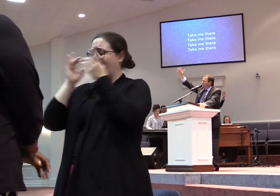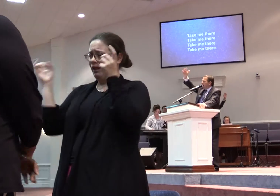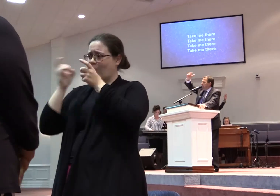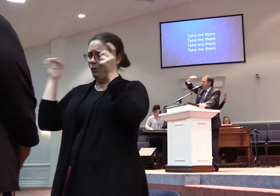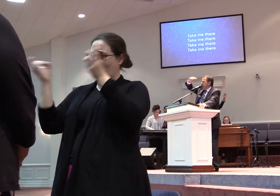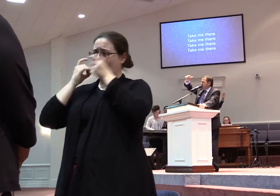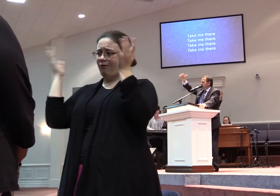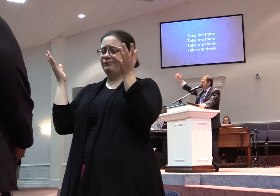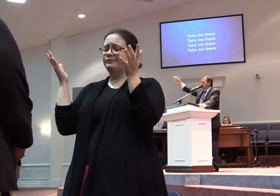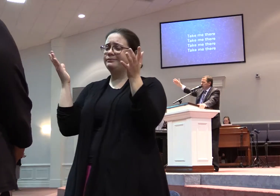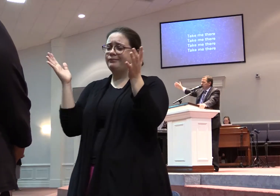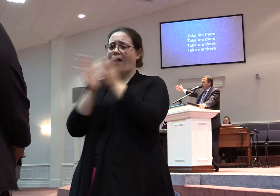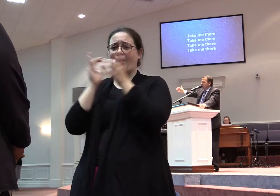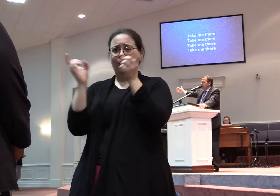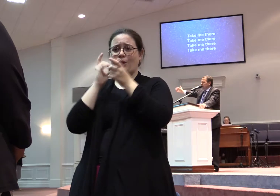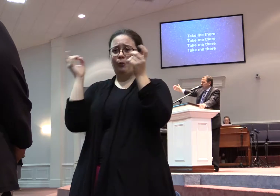Hallelujah.